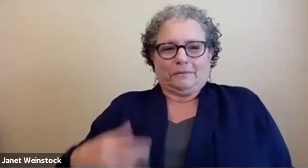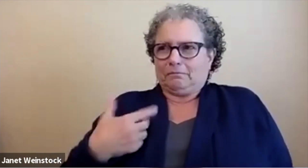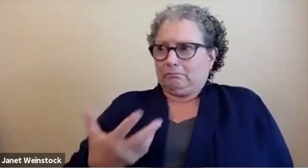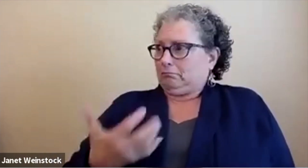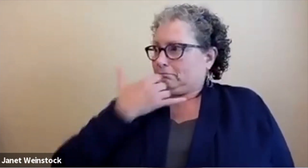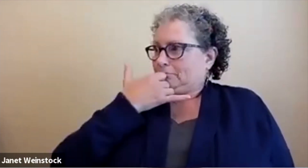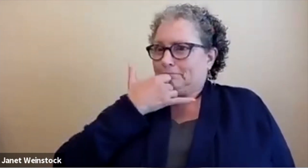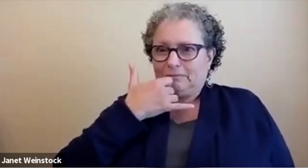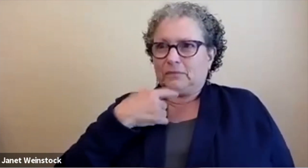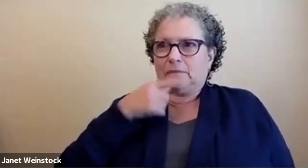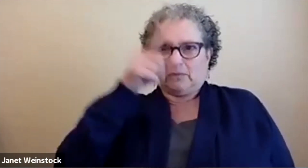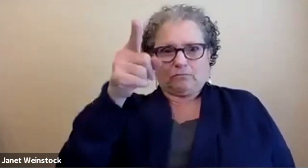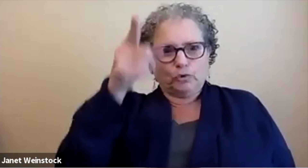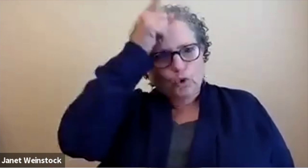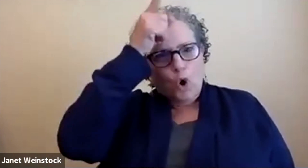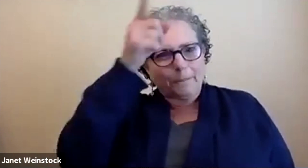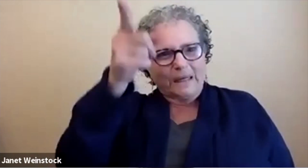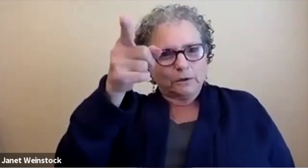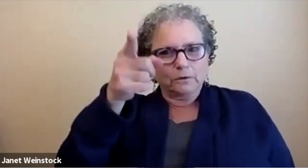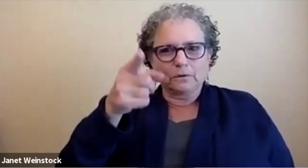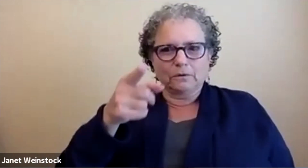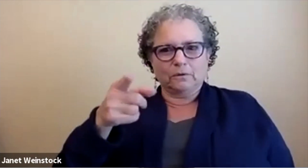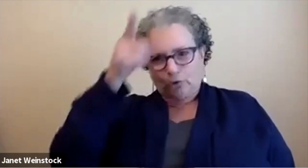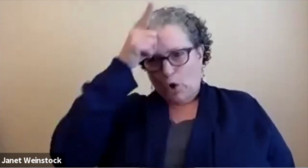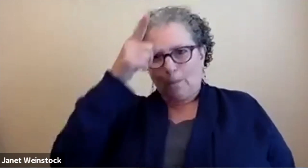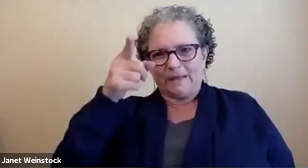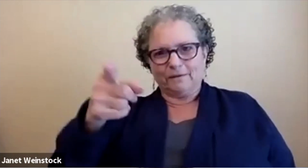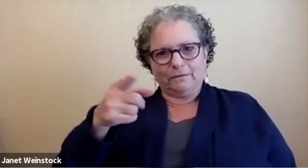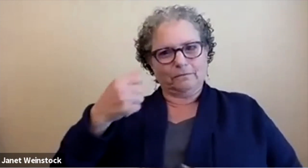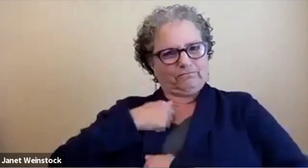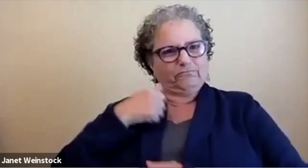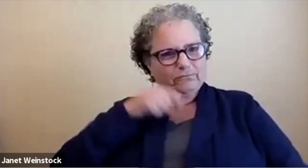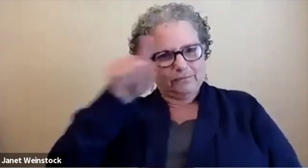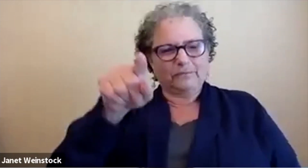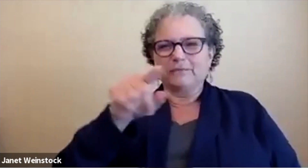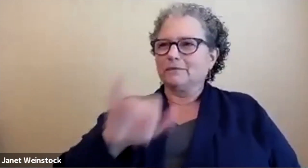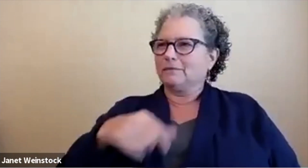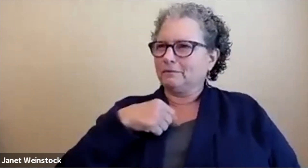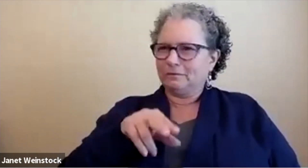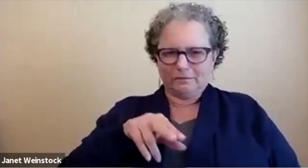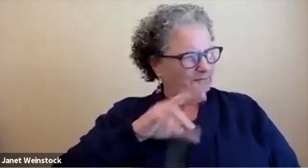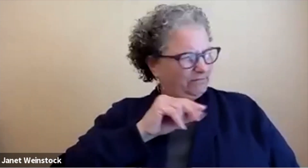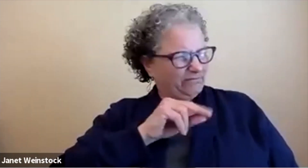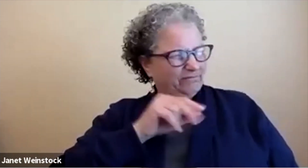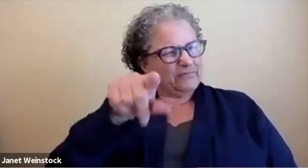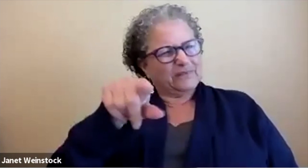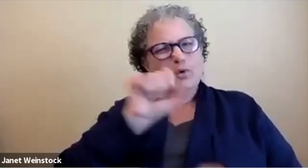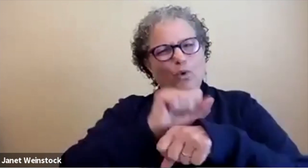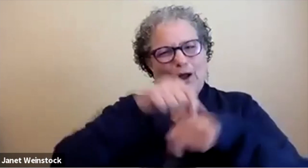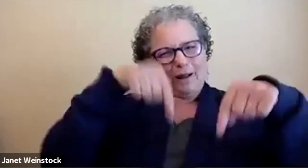Oma was really, what's wrong, Oma? She goes, he's a German. That park ranger is a German. He looks like one of the German soldiers. I said, no, Oma,